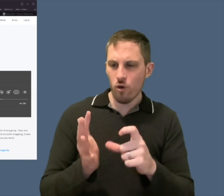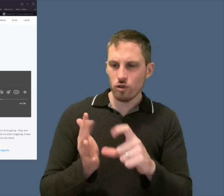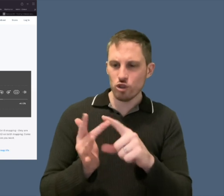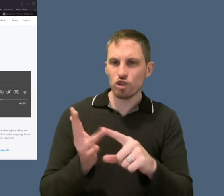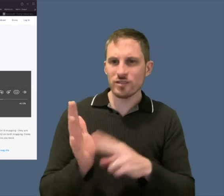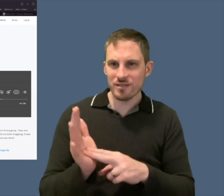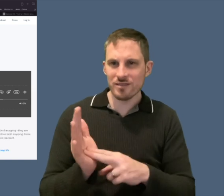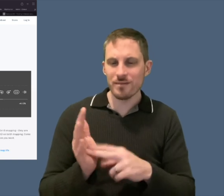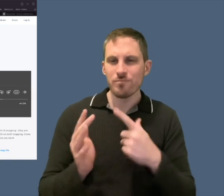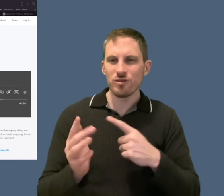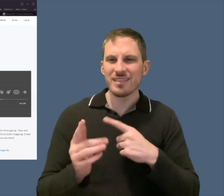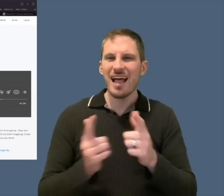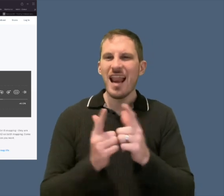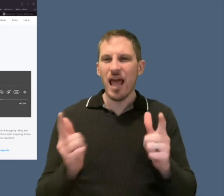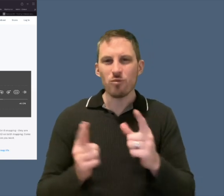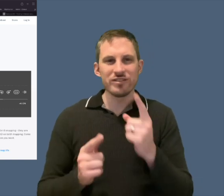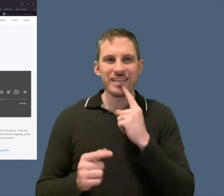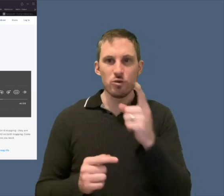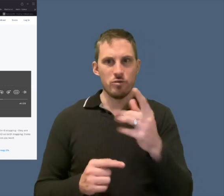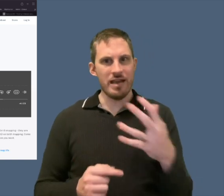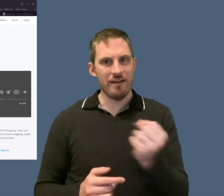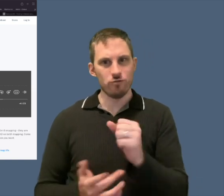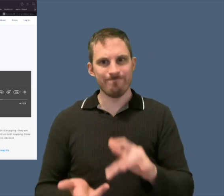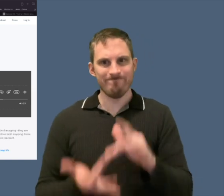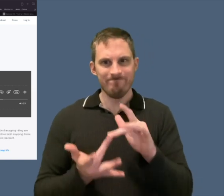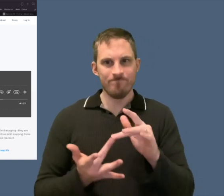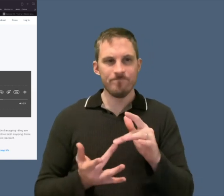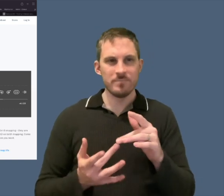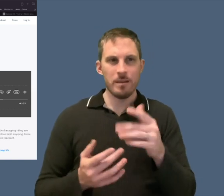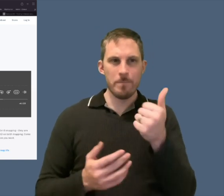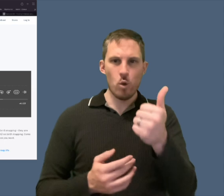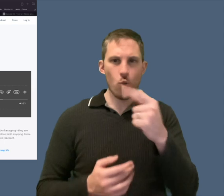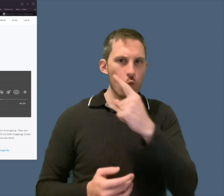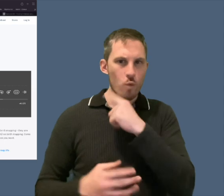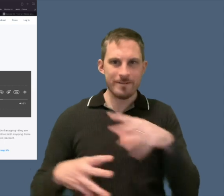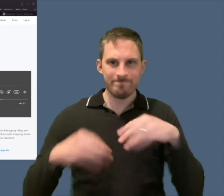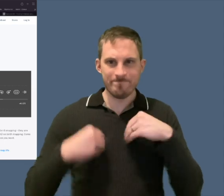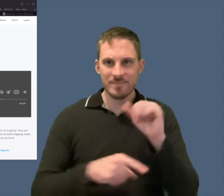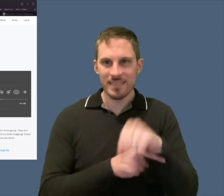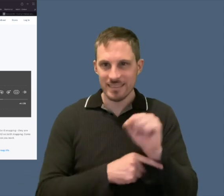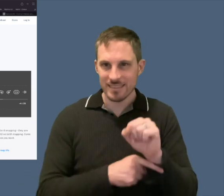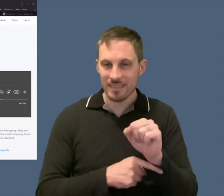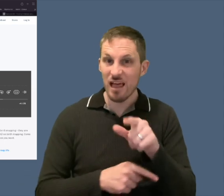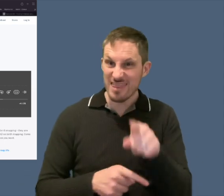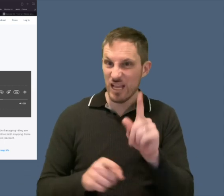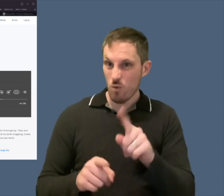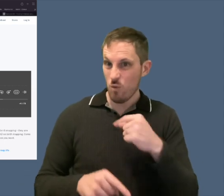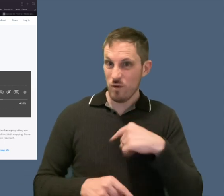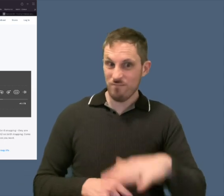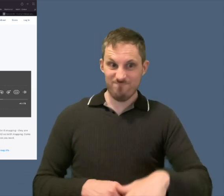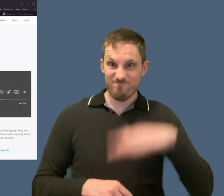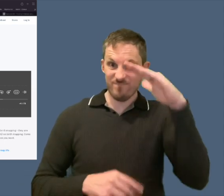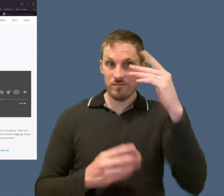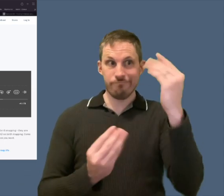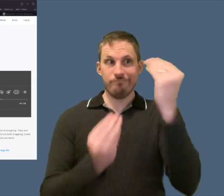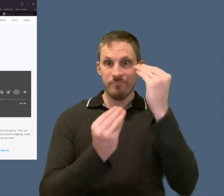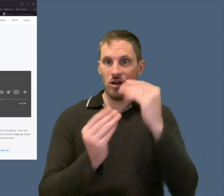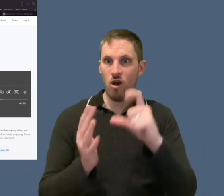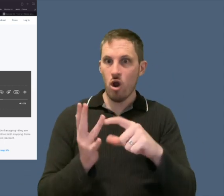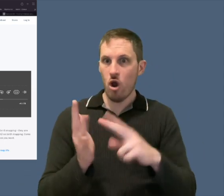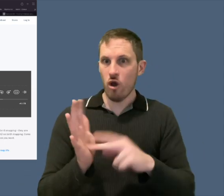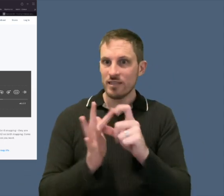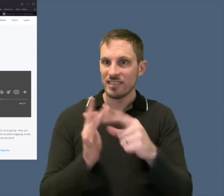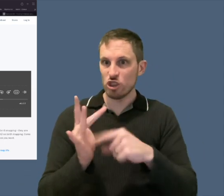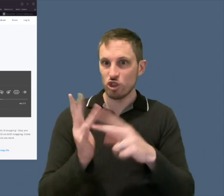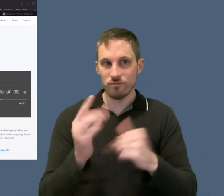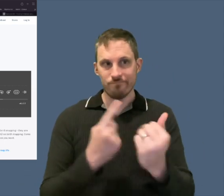it implies that you have to behave yourself and be a good girl. So this is what I want, and this is what we're conditioned to do, right? Like, and it's no